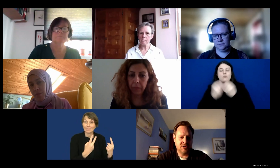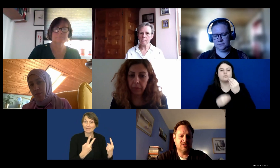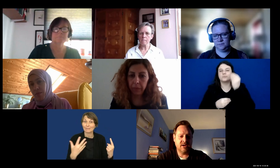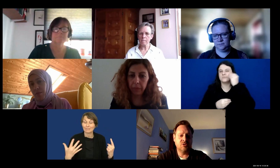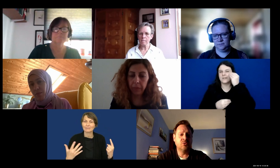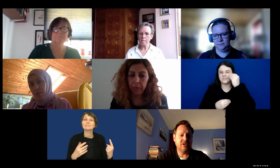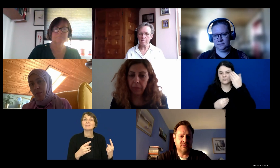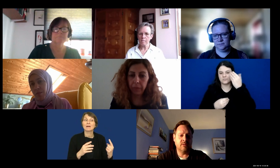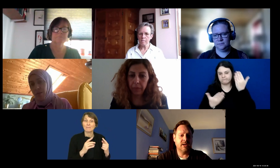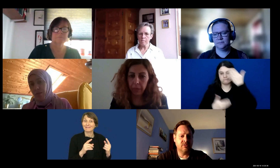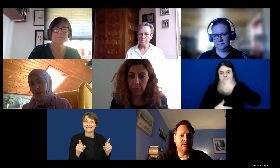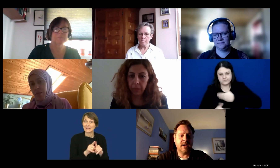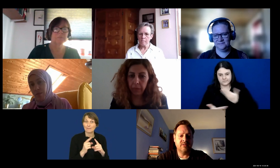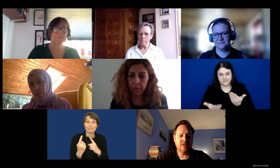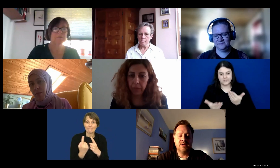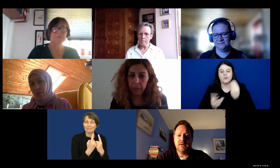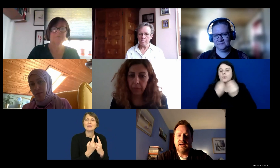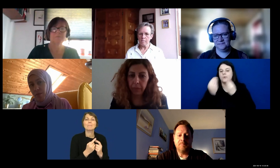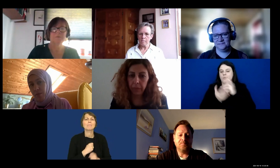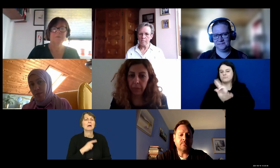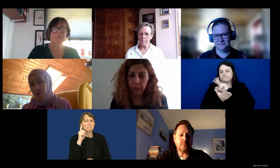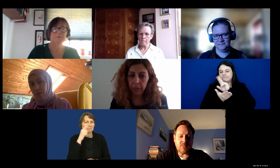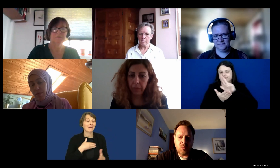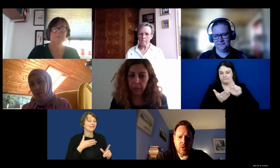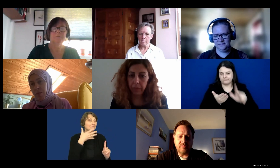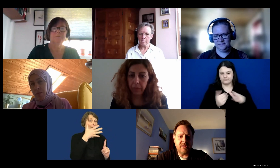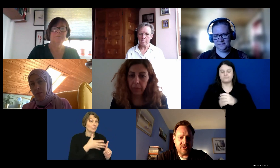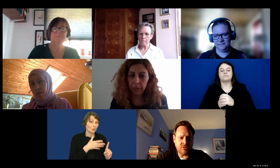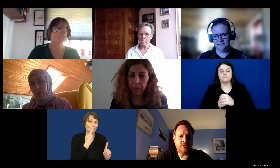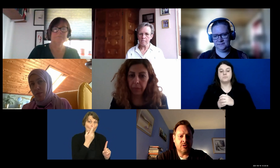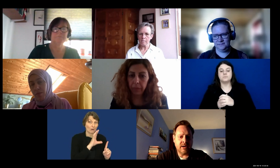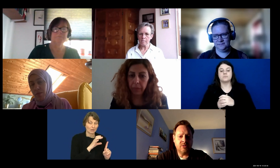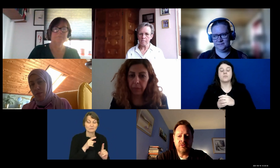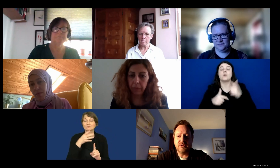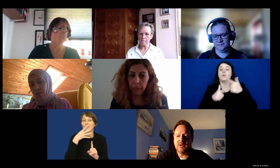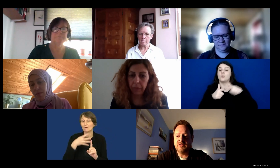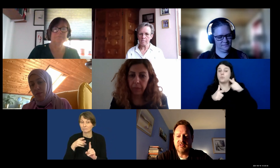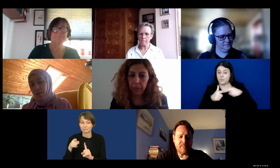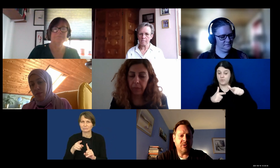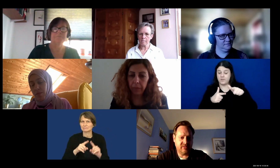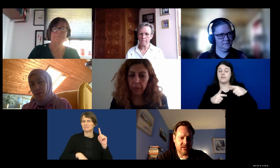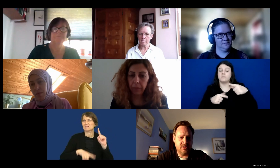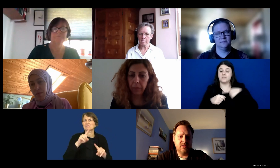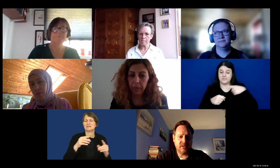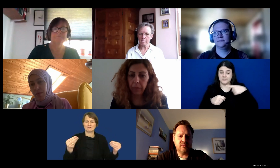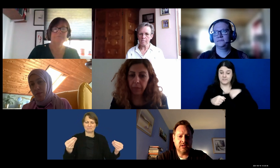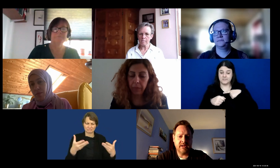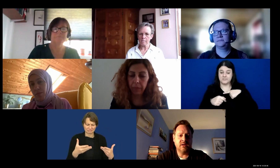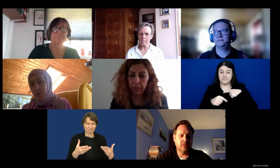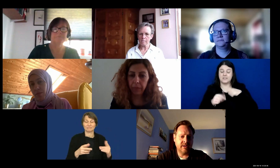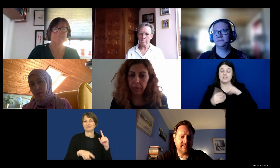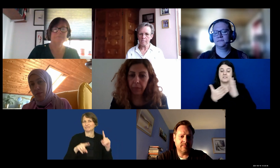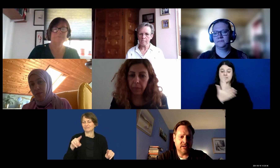different diagnoses coming out of that. One of the issues around separating things